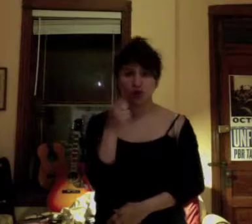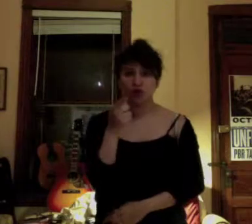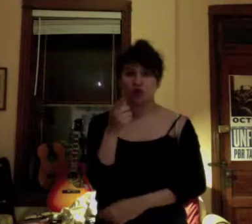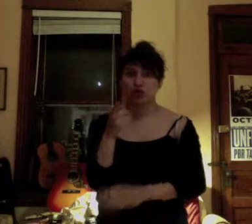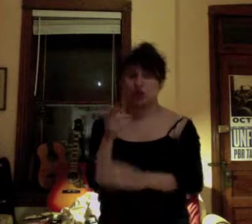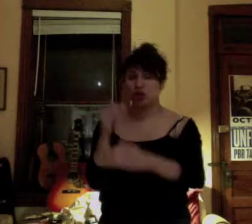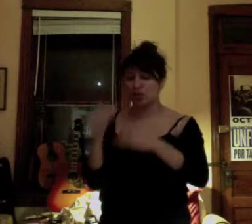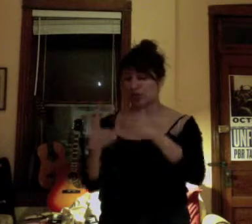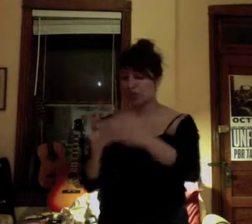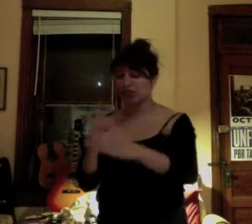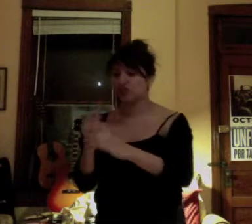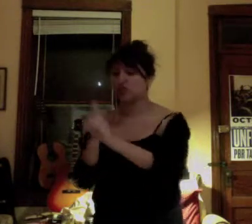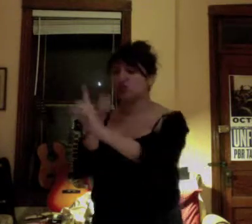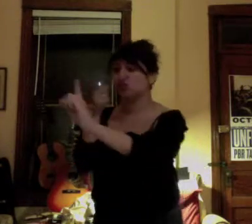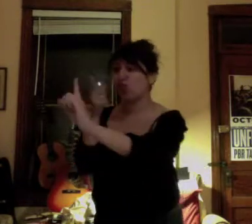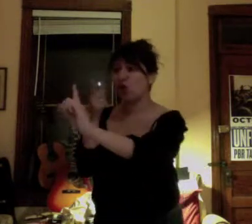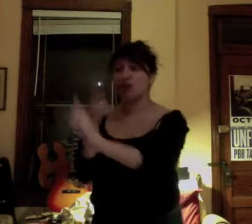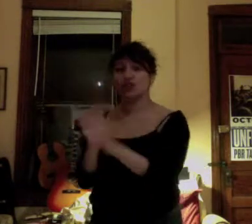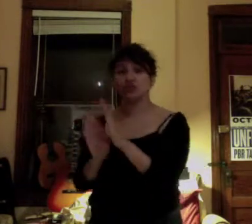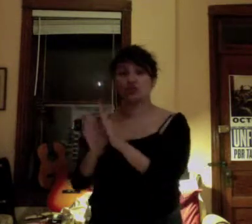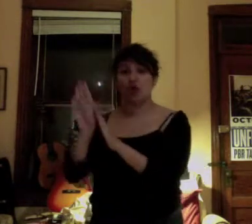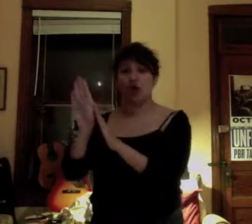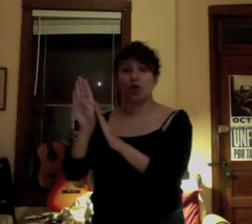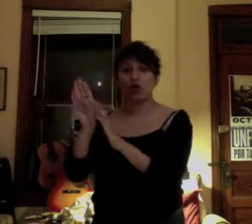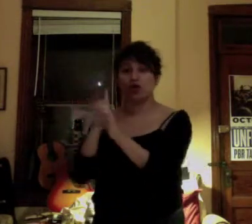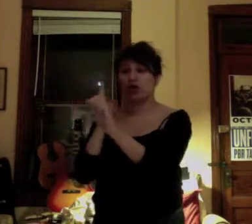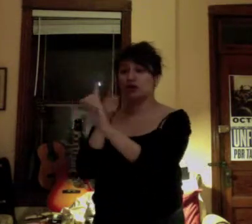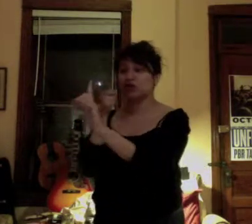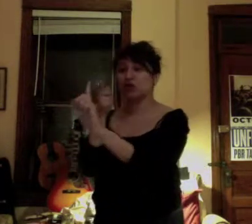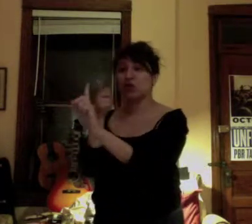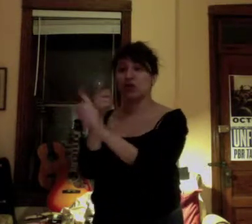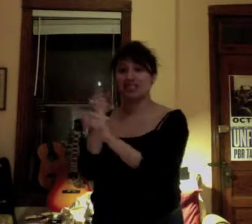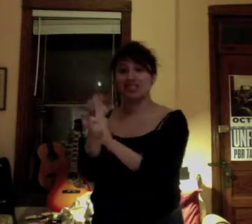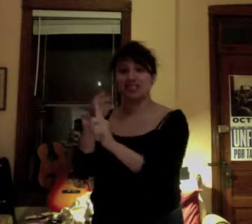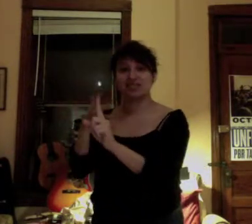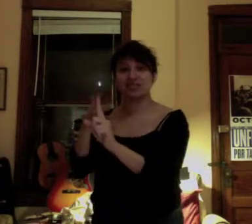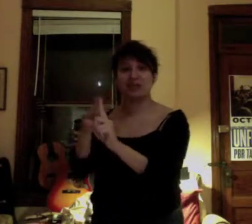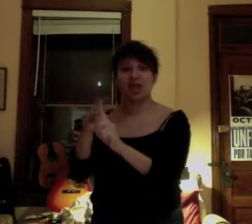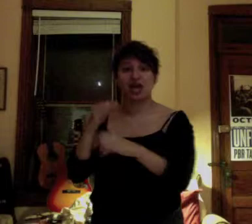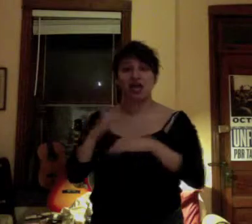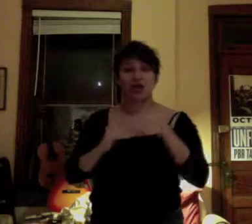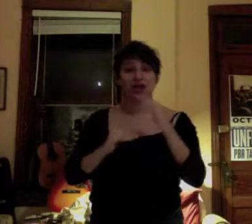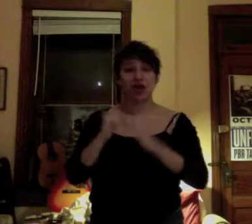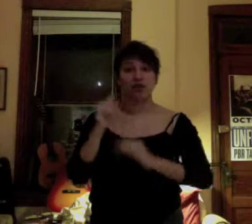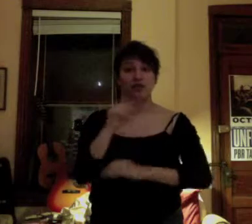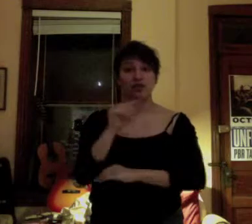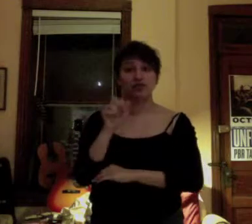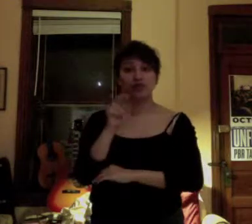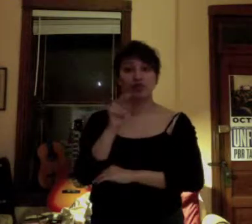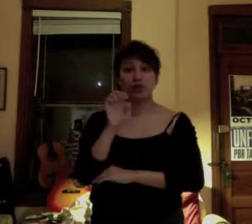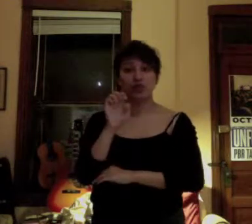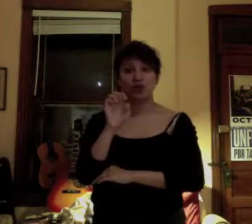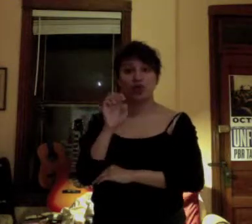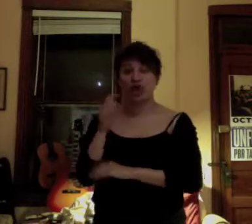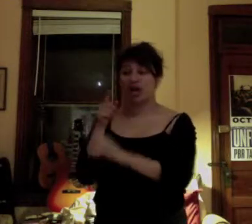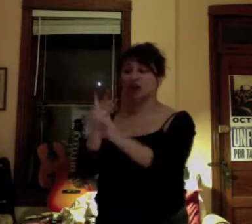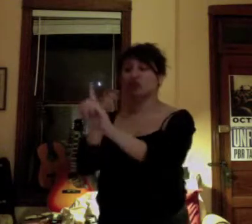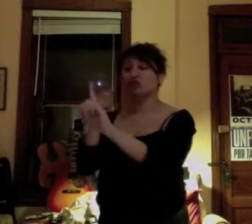direction, towards growth, towards expanding your comfort zone, towards living fully. If